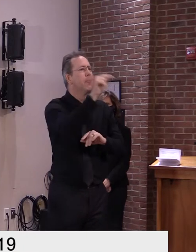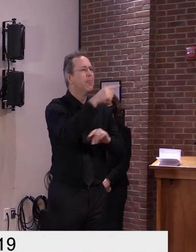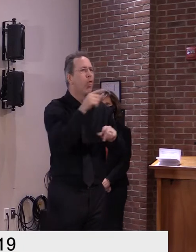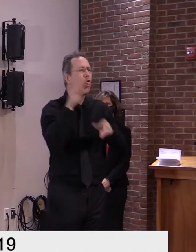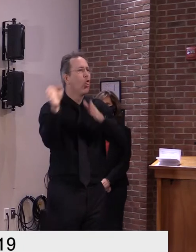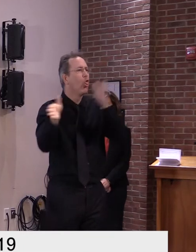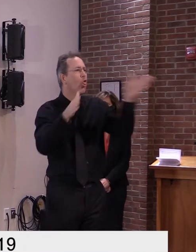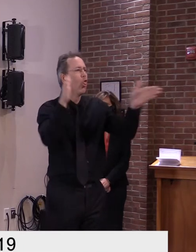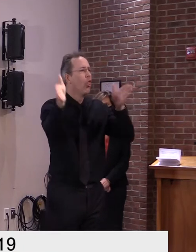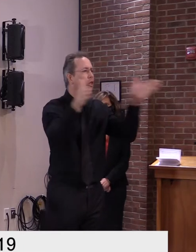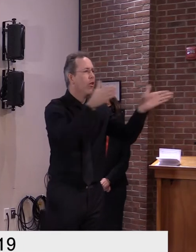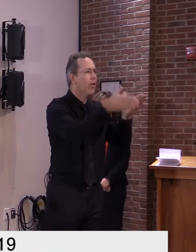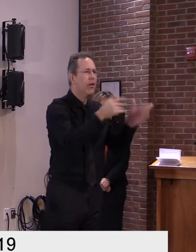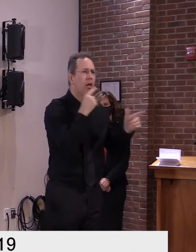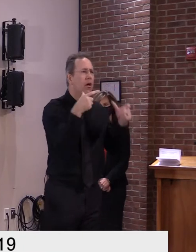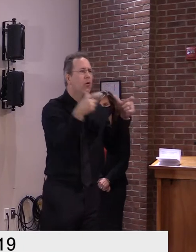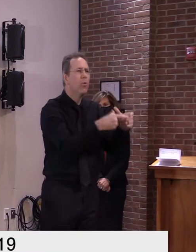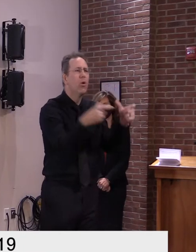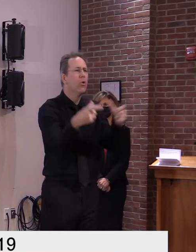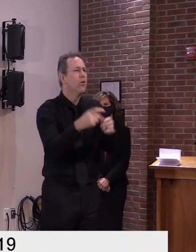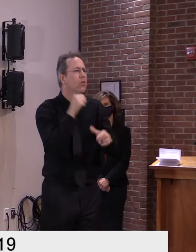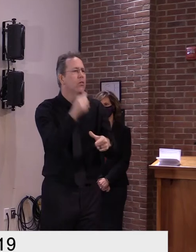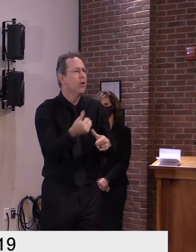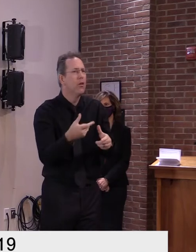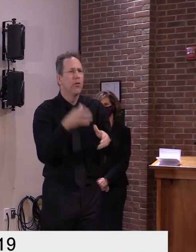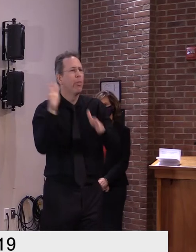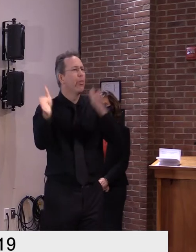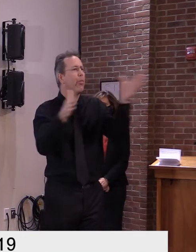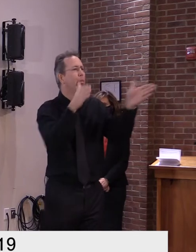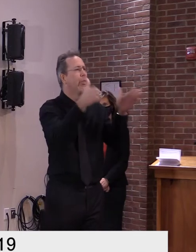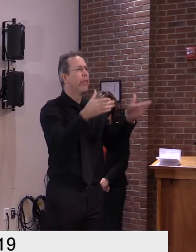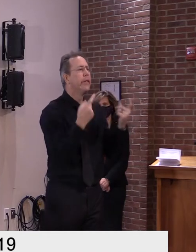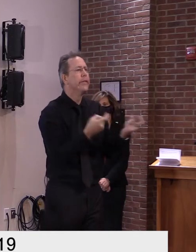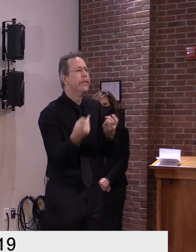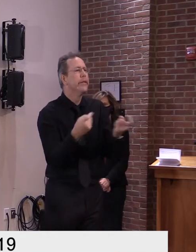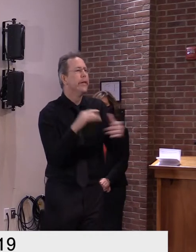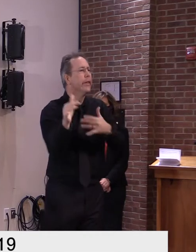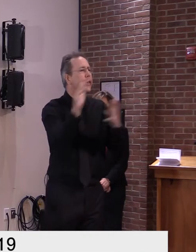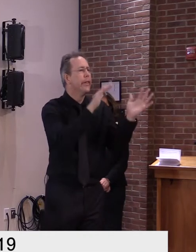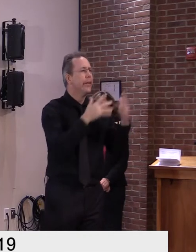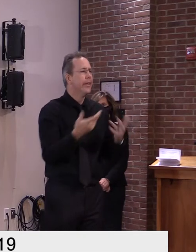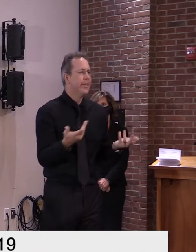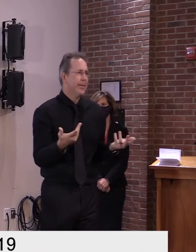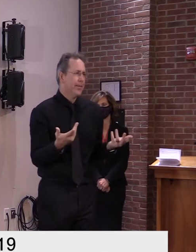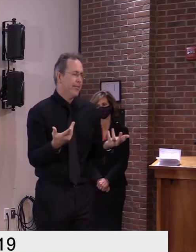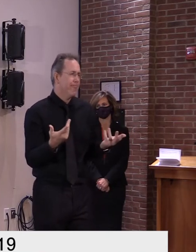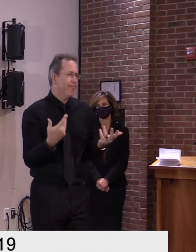quarantine requirements coming into the state. I'm not naive. I